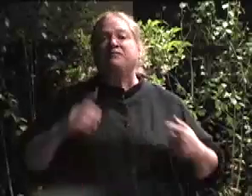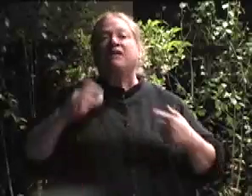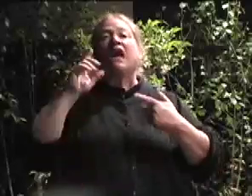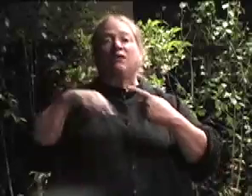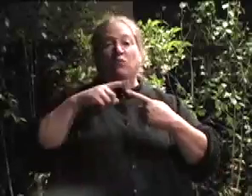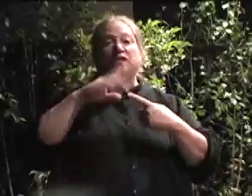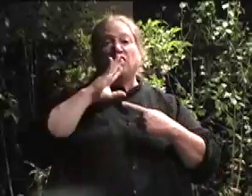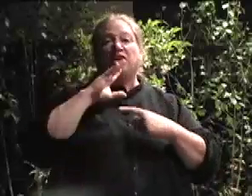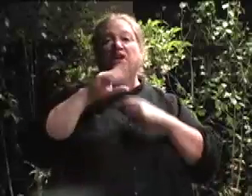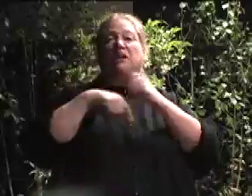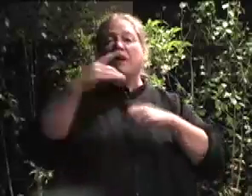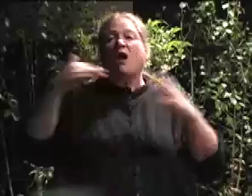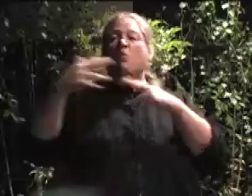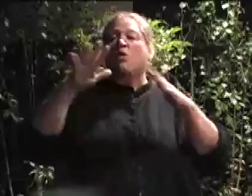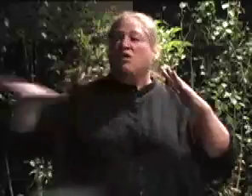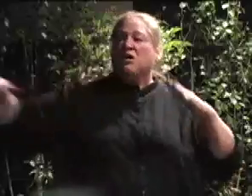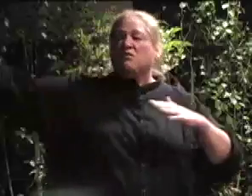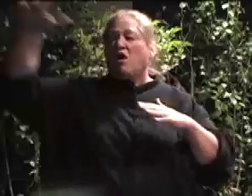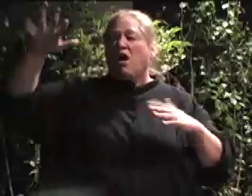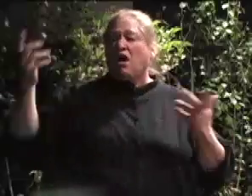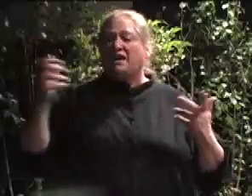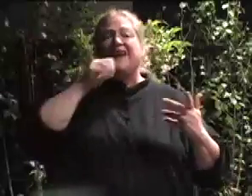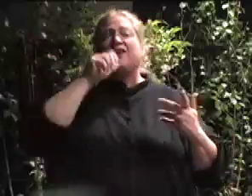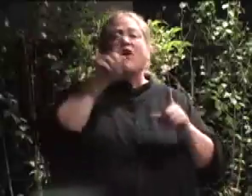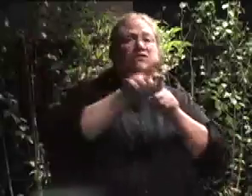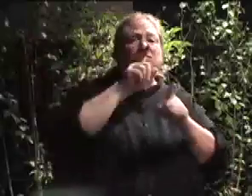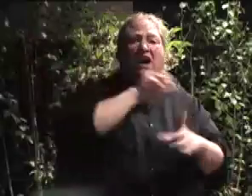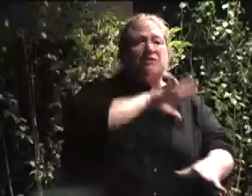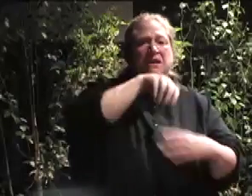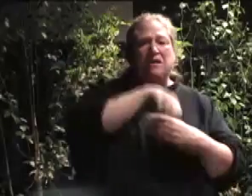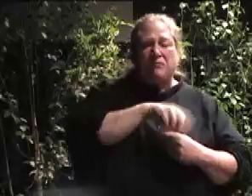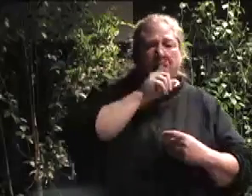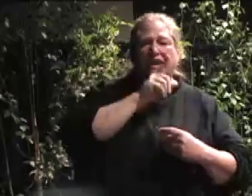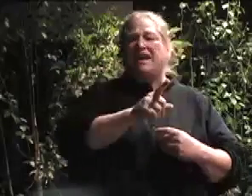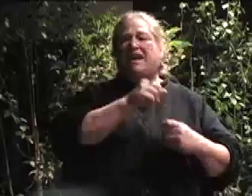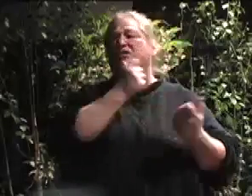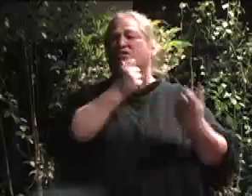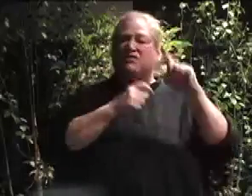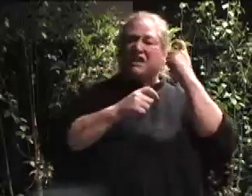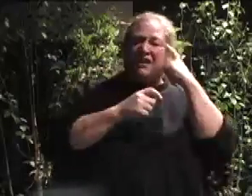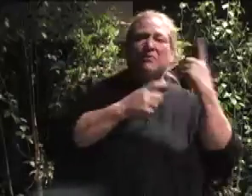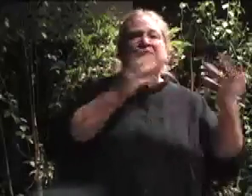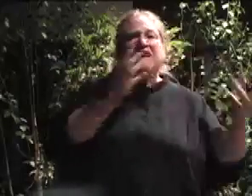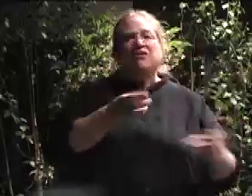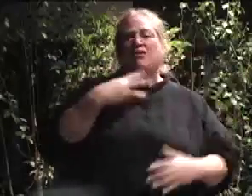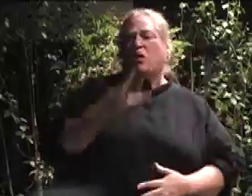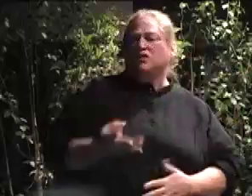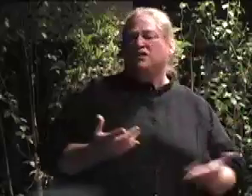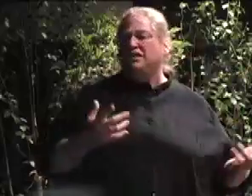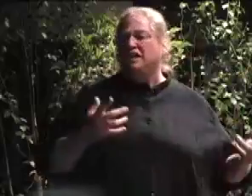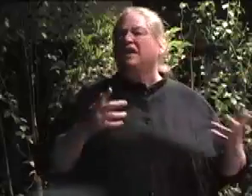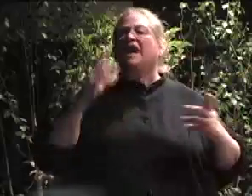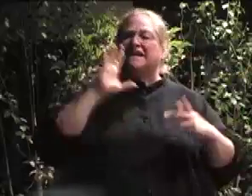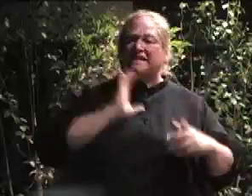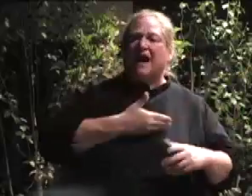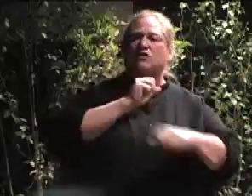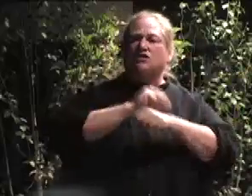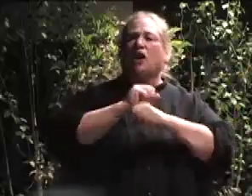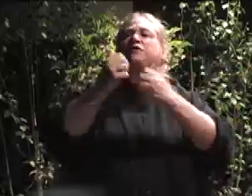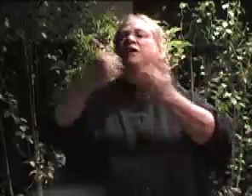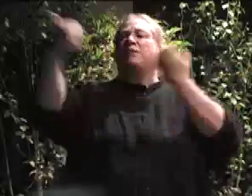about war abroad. And also not to be embedded in the establishment in Washington either. It's our job to be a part.